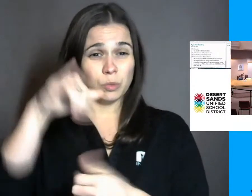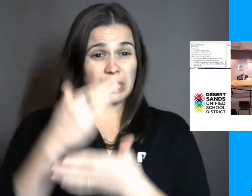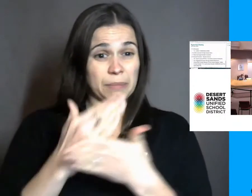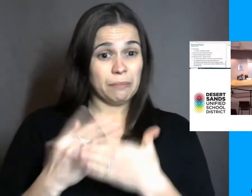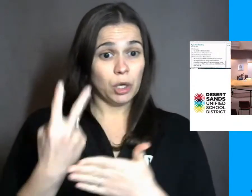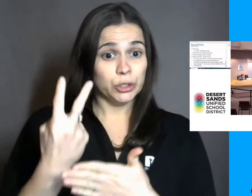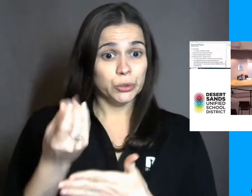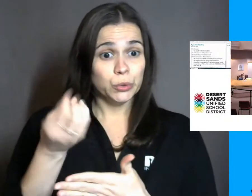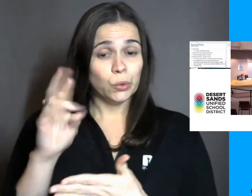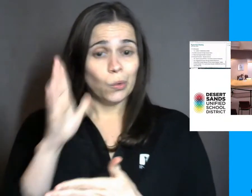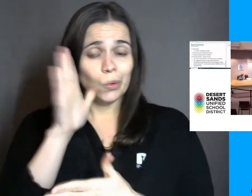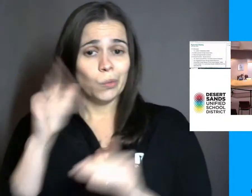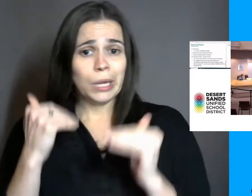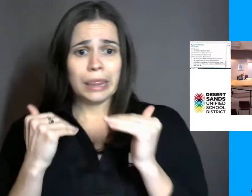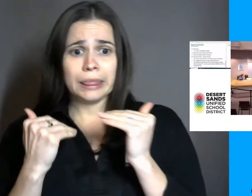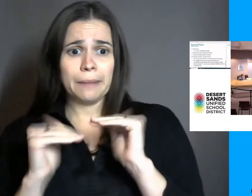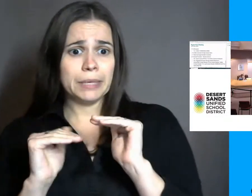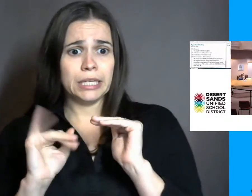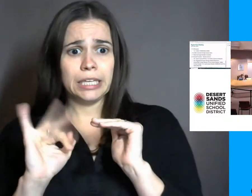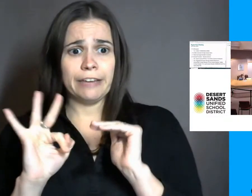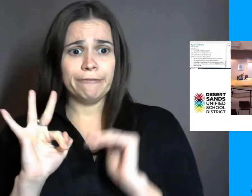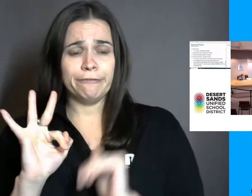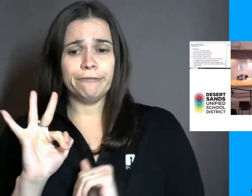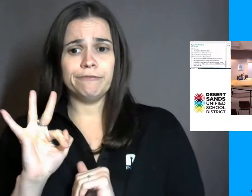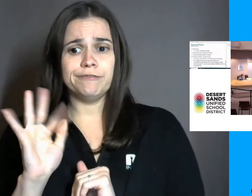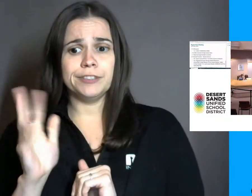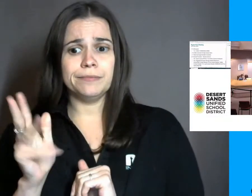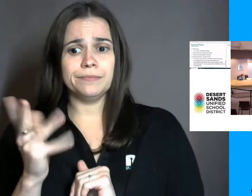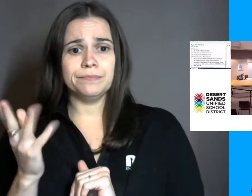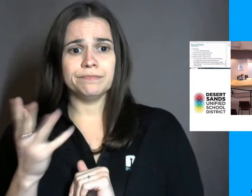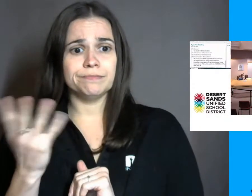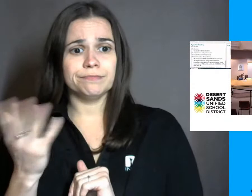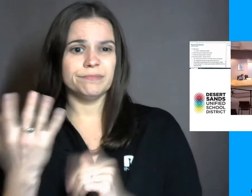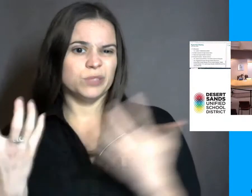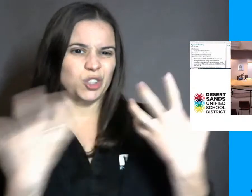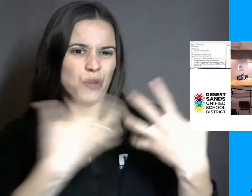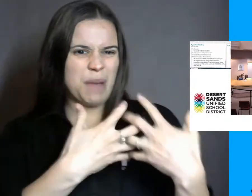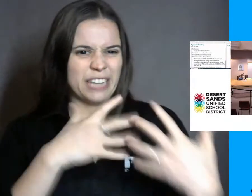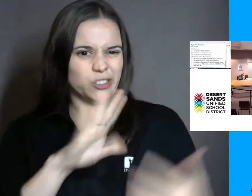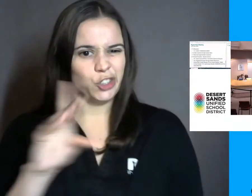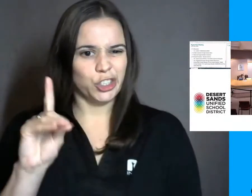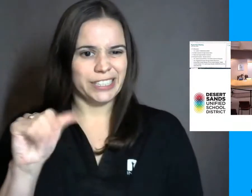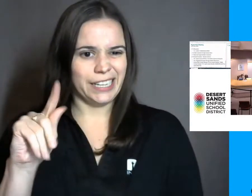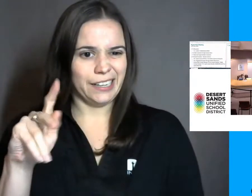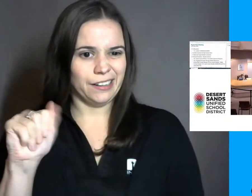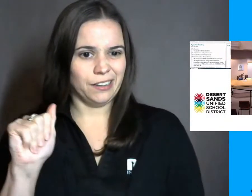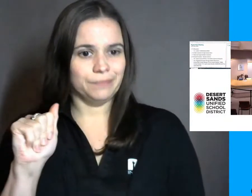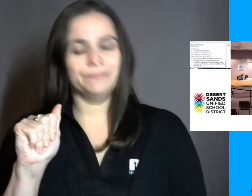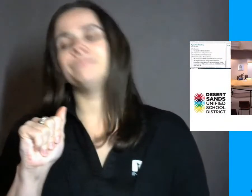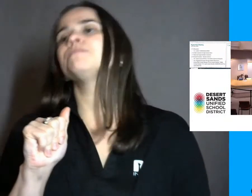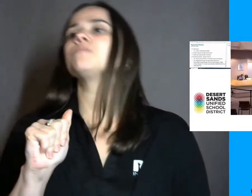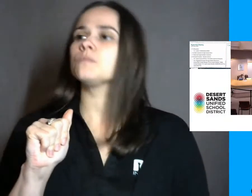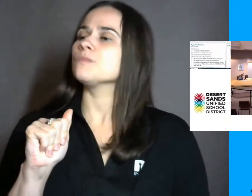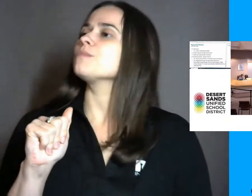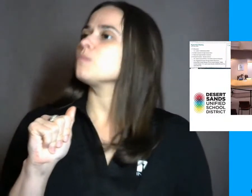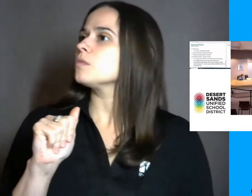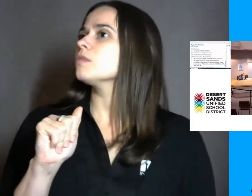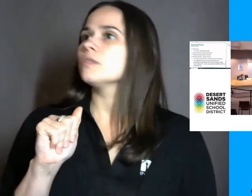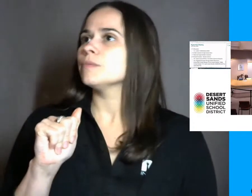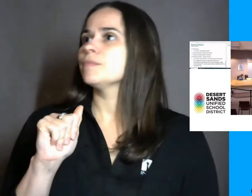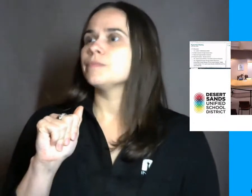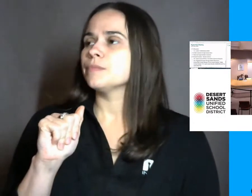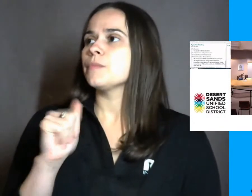to if you fit the data? Yeah, it's certainly not our desire to deny